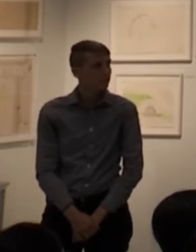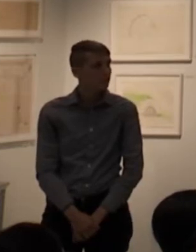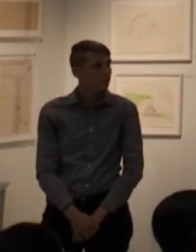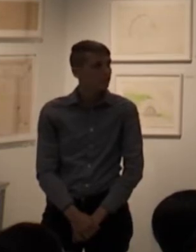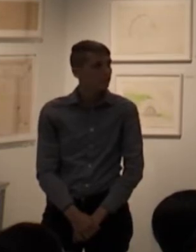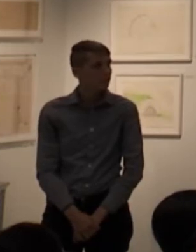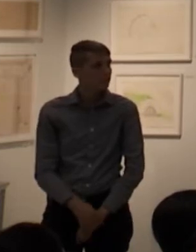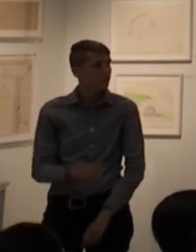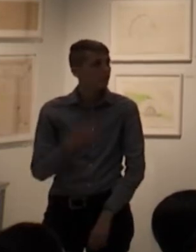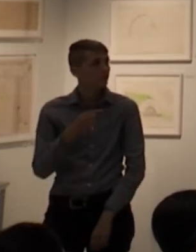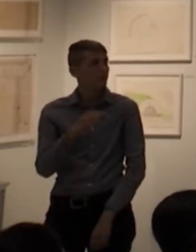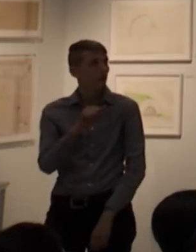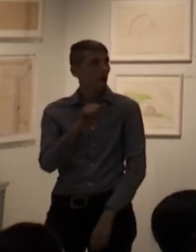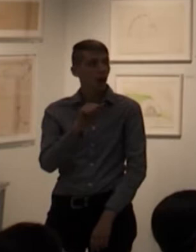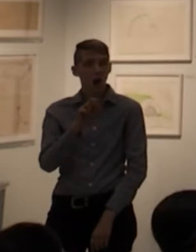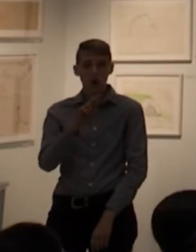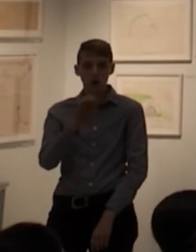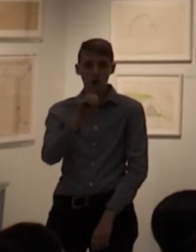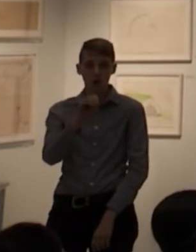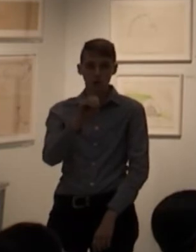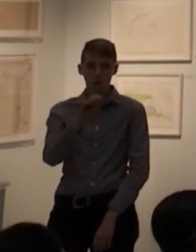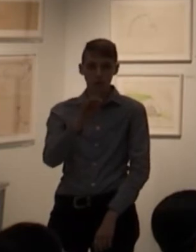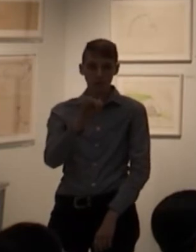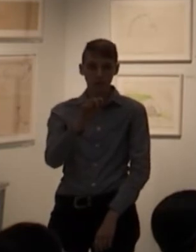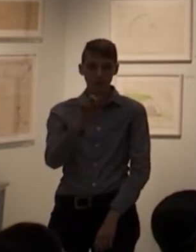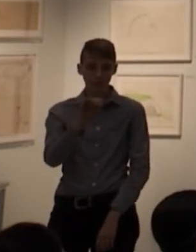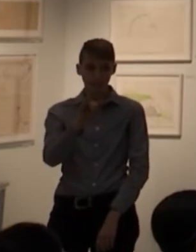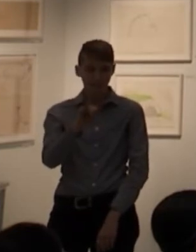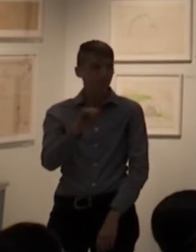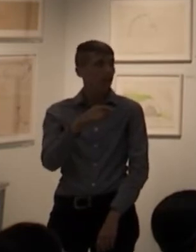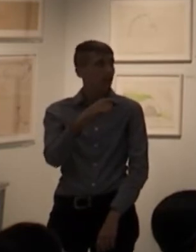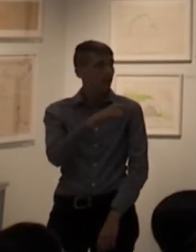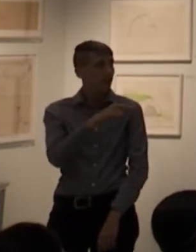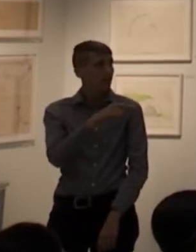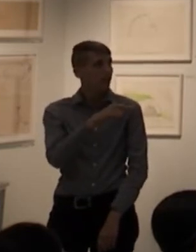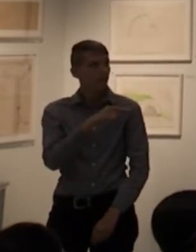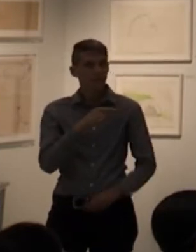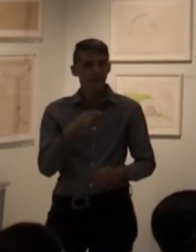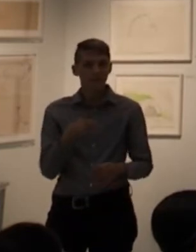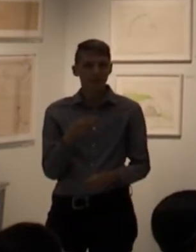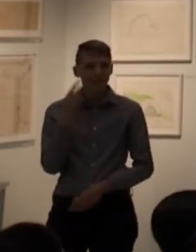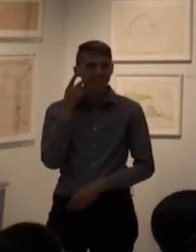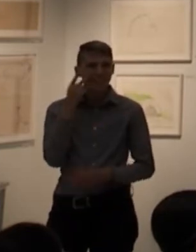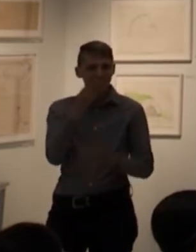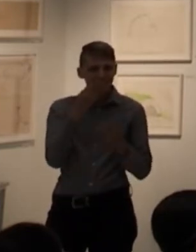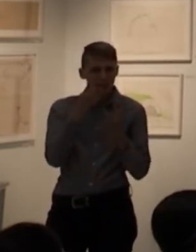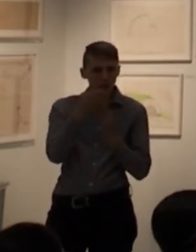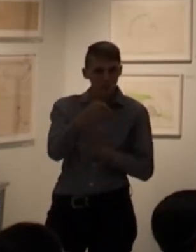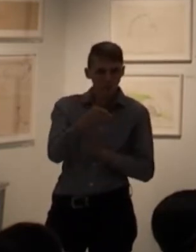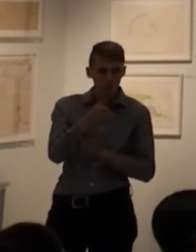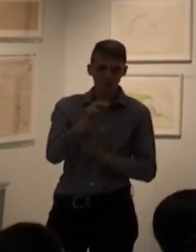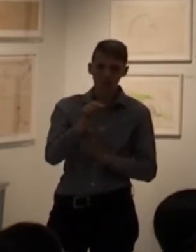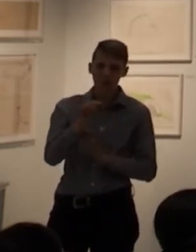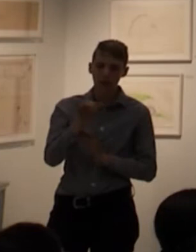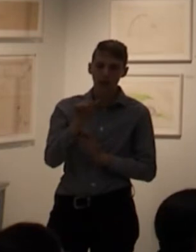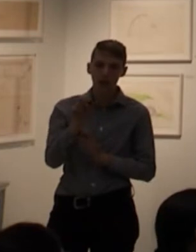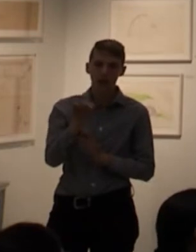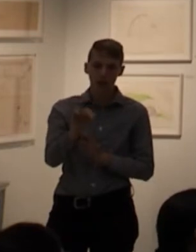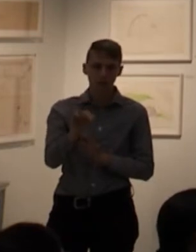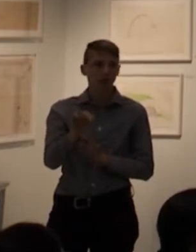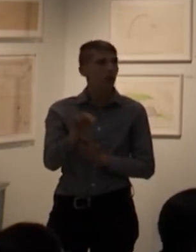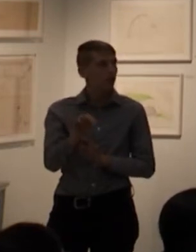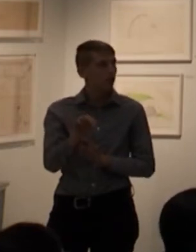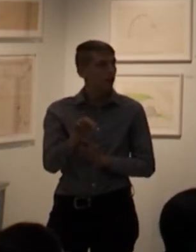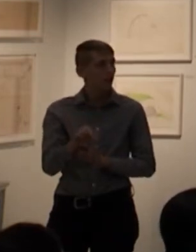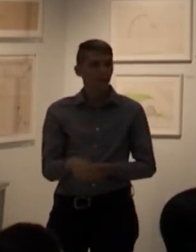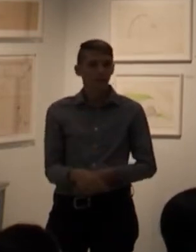The Arco Bellini by Mario and Claudio Bellini is made of transparent polycarbonate or nylon polymer.